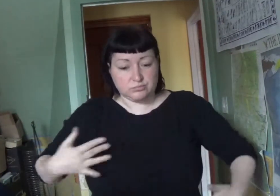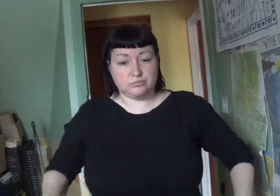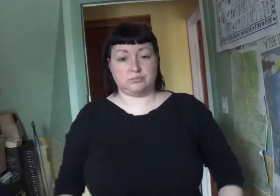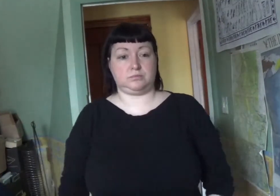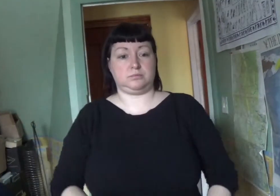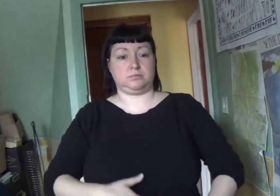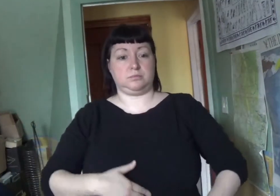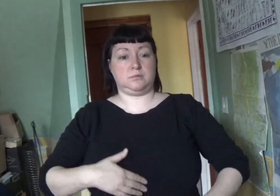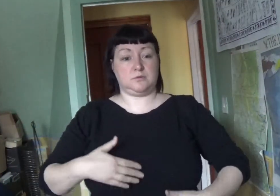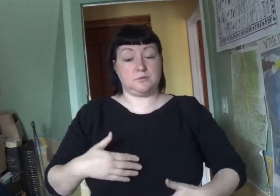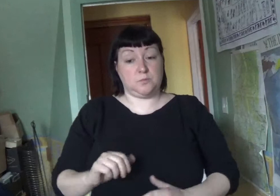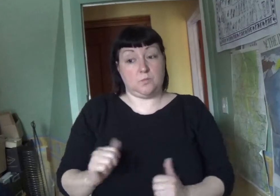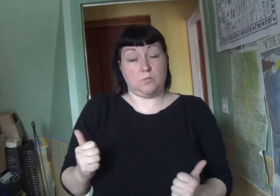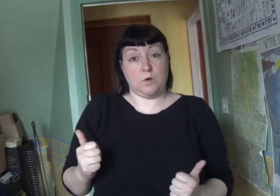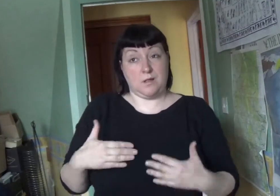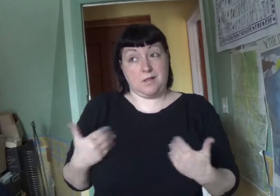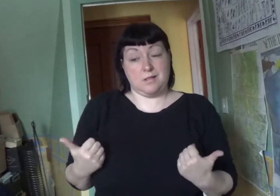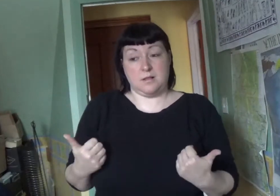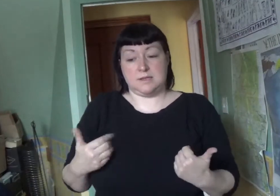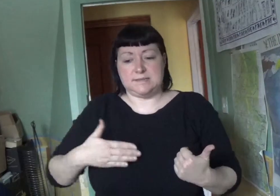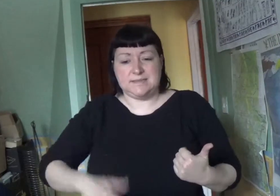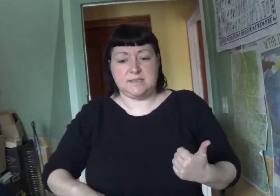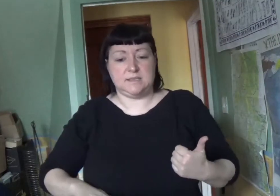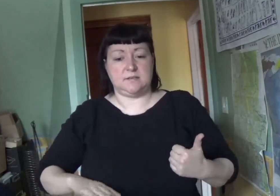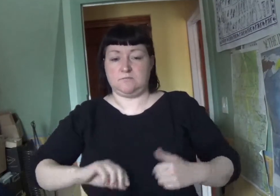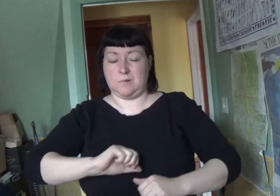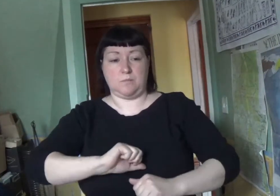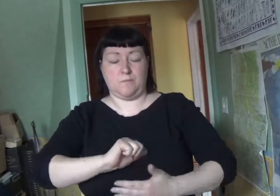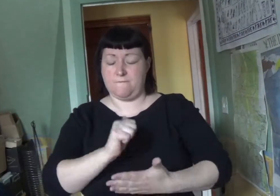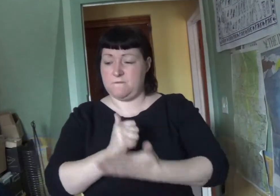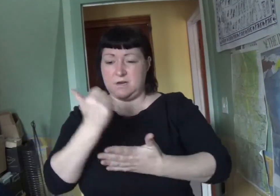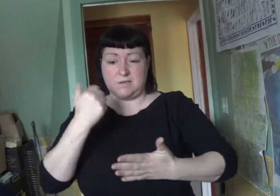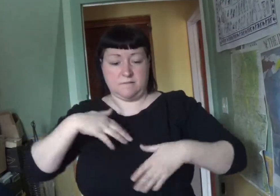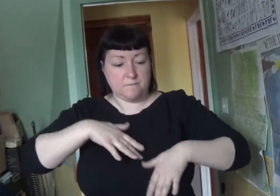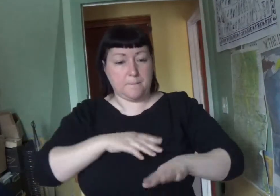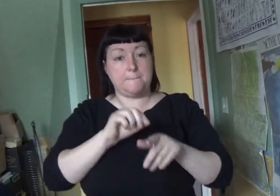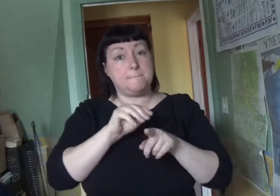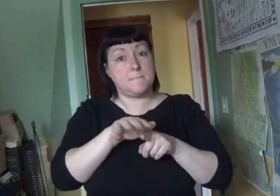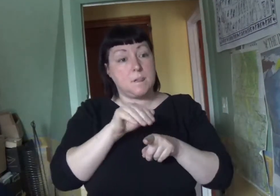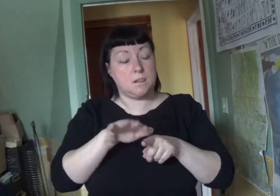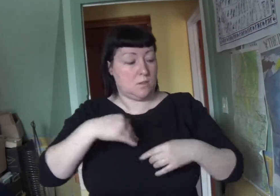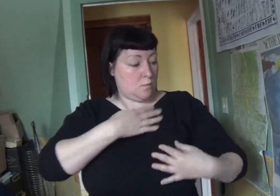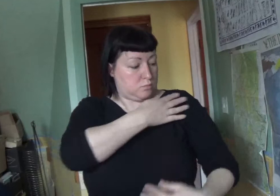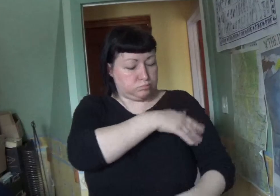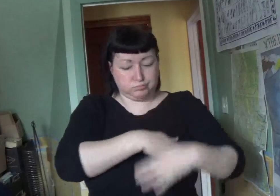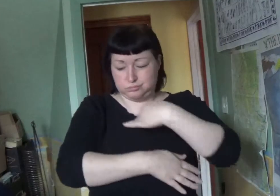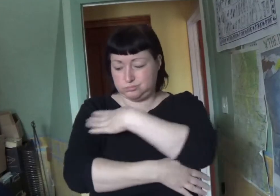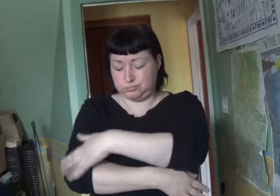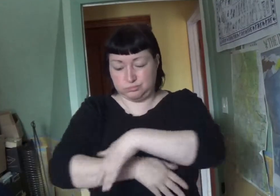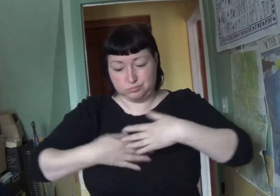the body. And so this is really point number one, is that you really need somehow to have blood flow moving and pushing